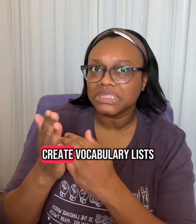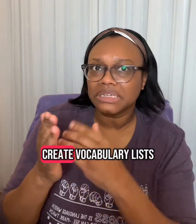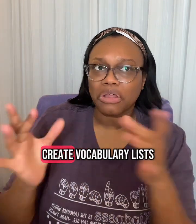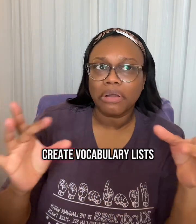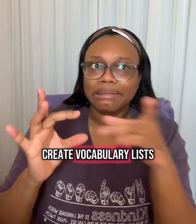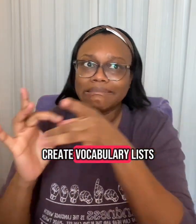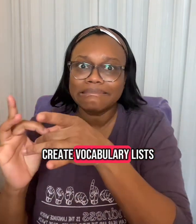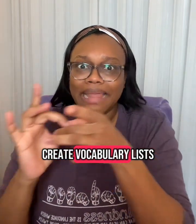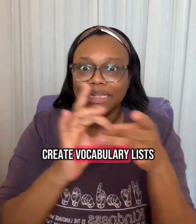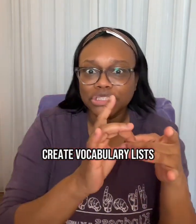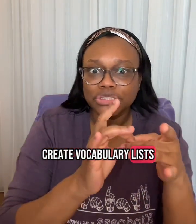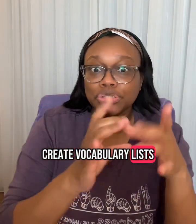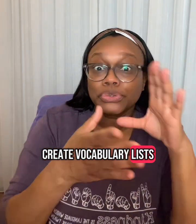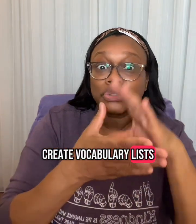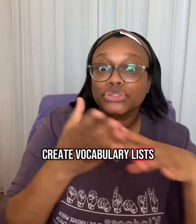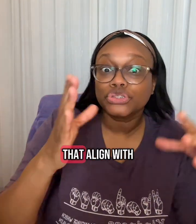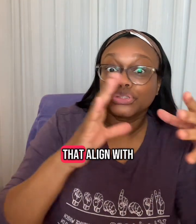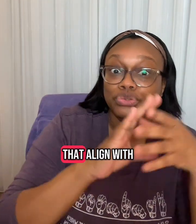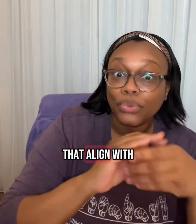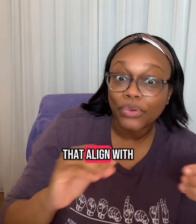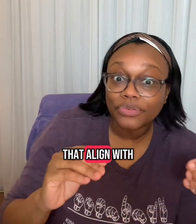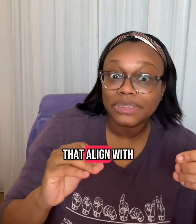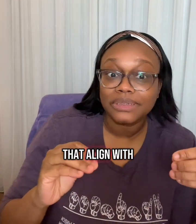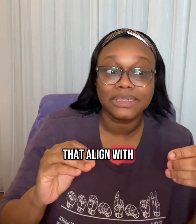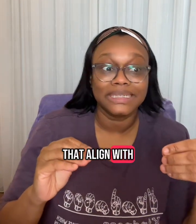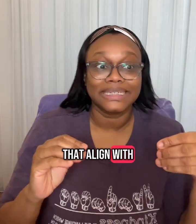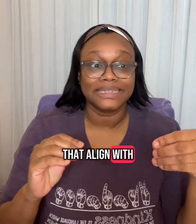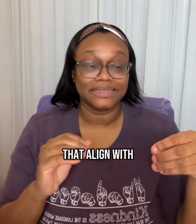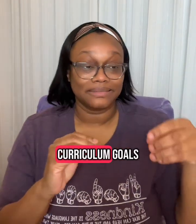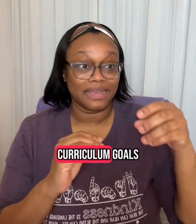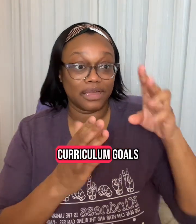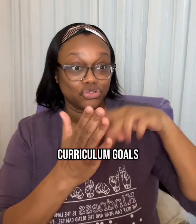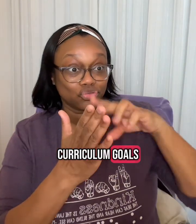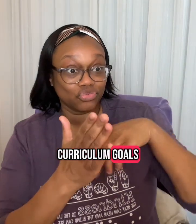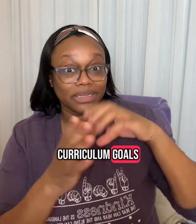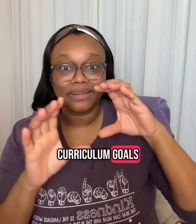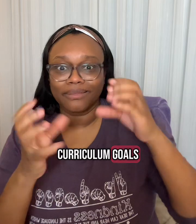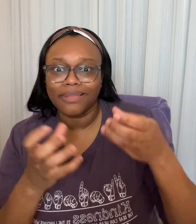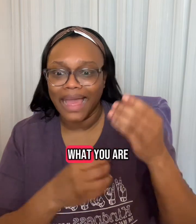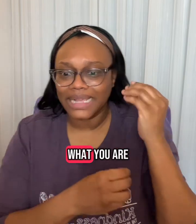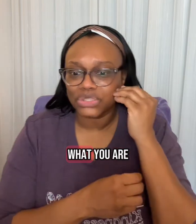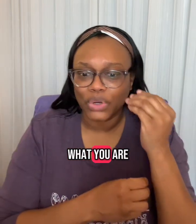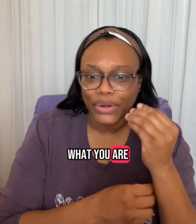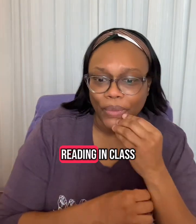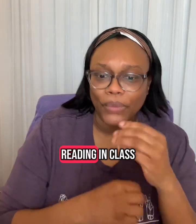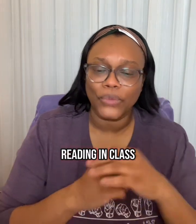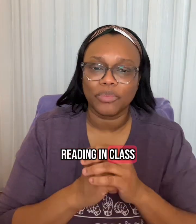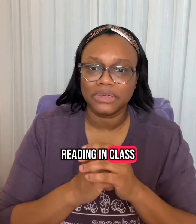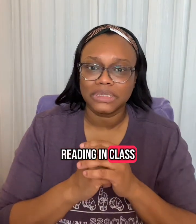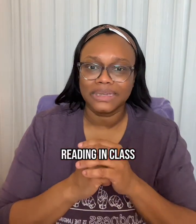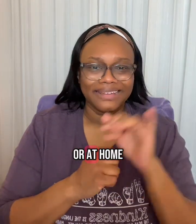Create vocabulary lists that align with curriculum goals, what you are reading in class or at